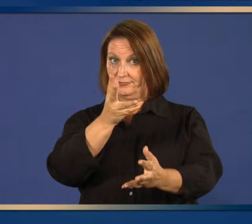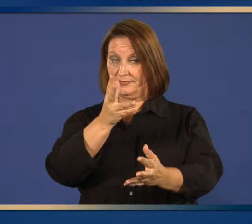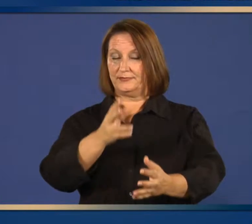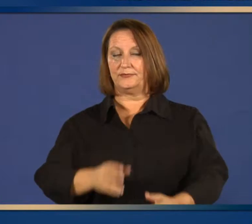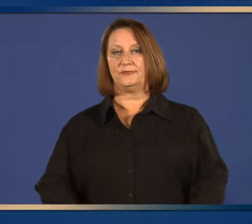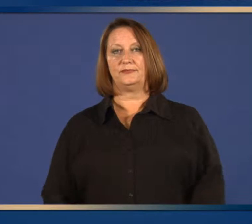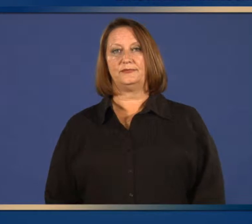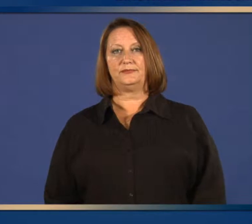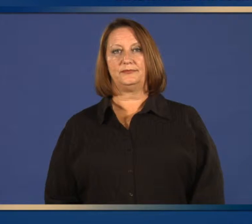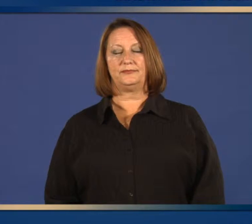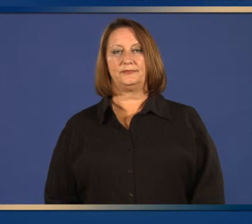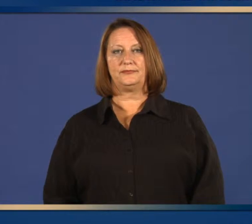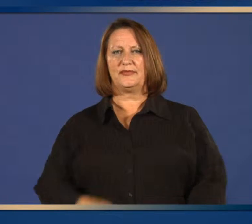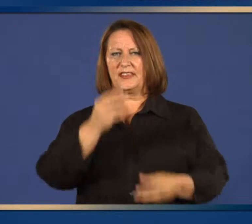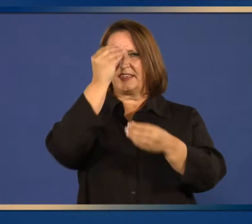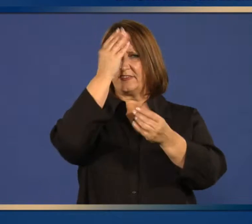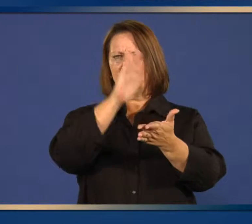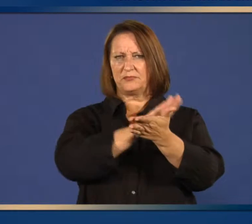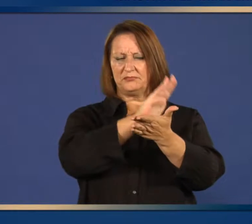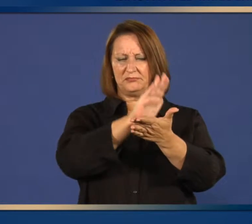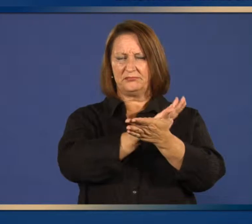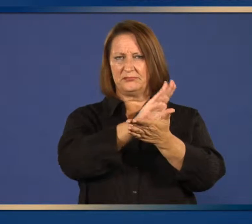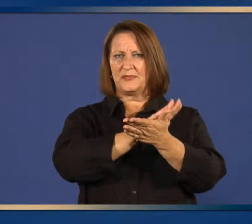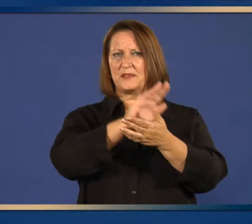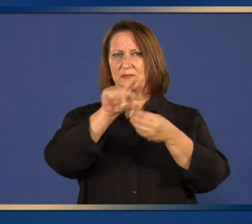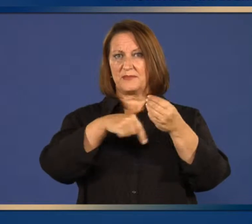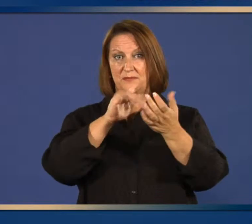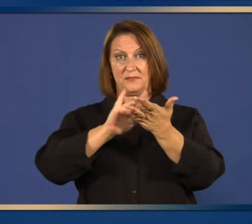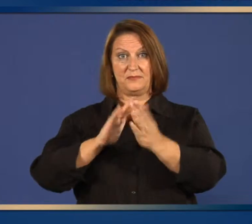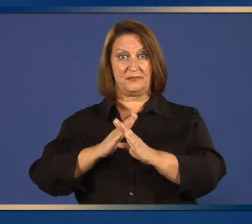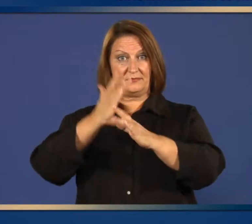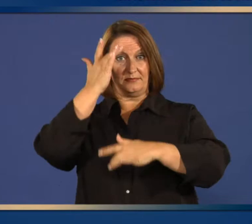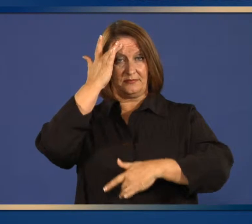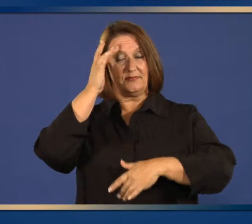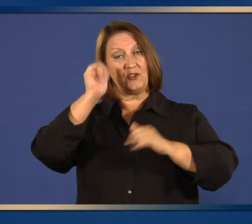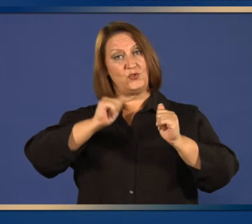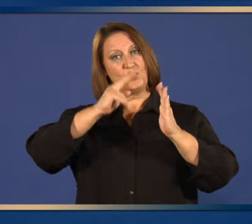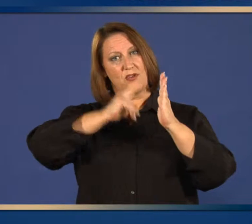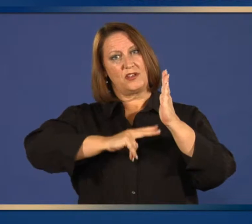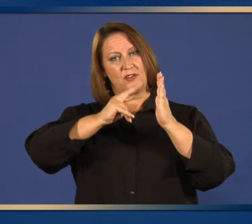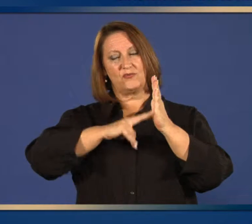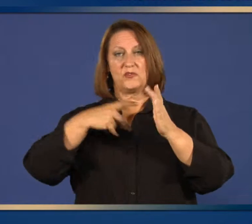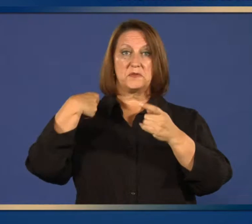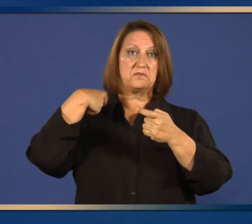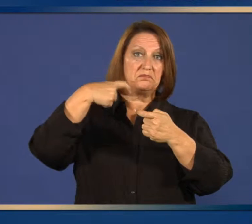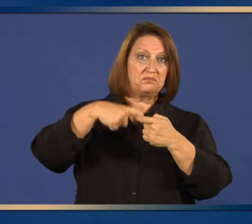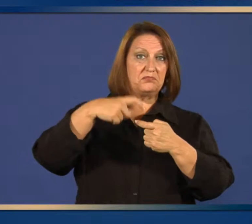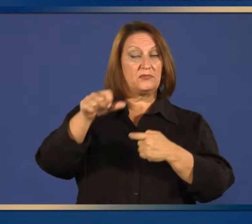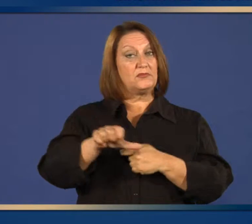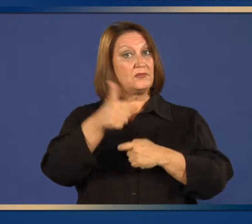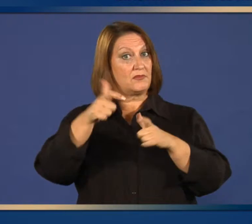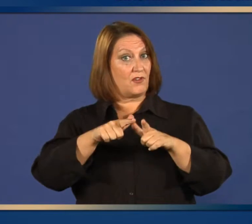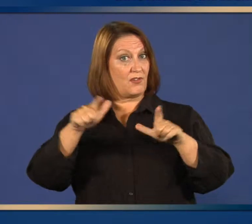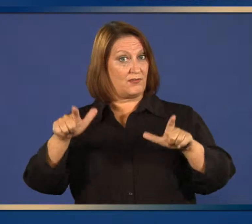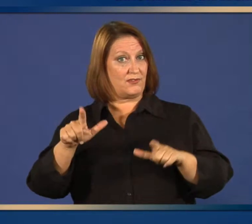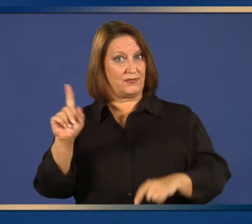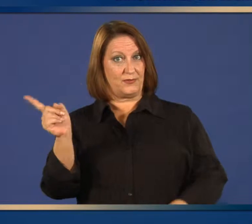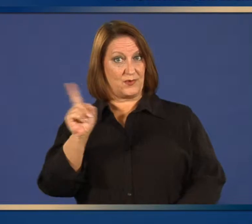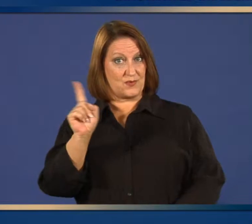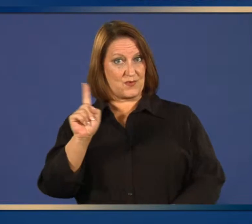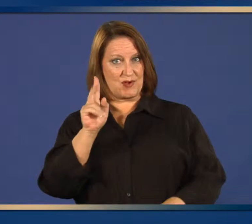Many vaccine information statements are available in Spanish and other languages. See